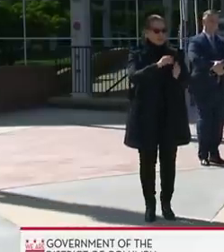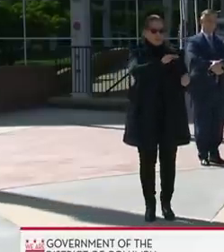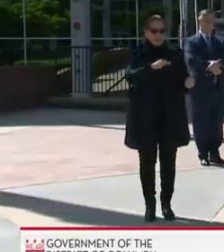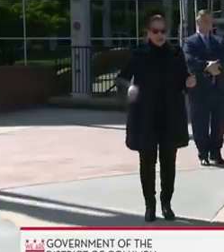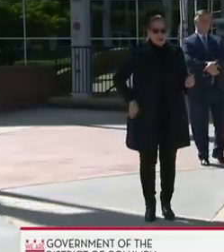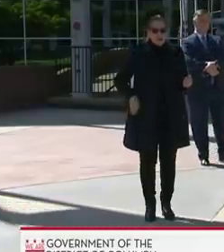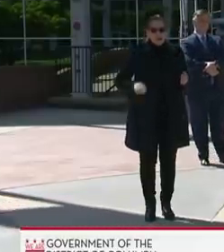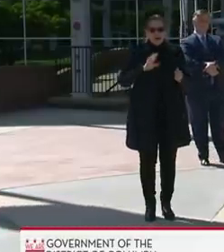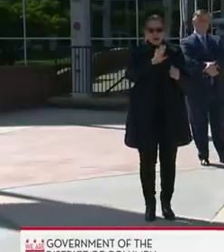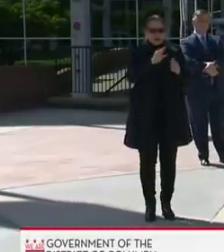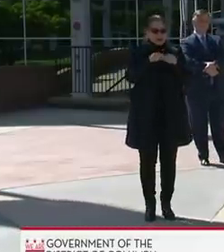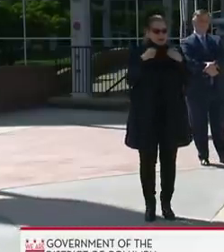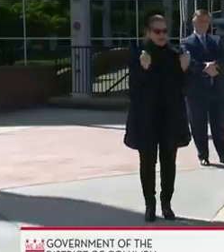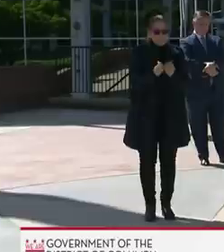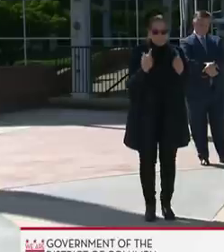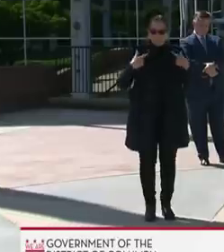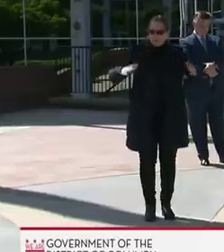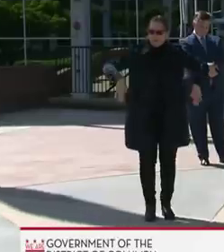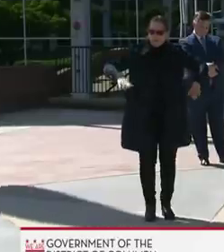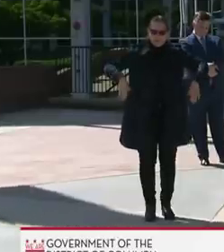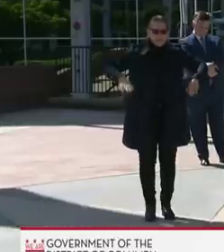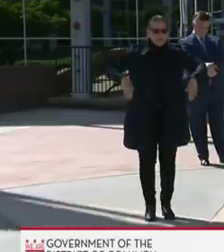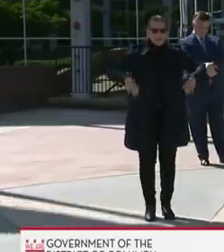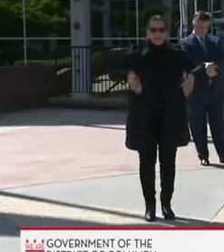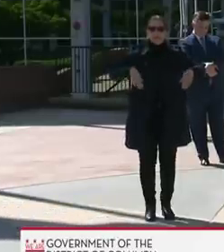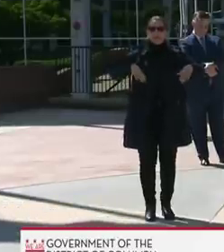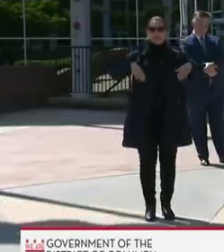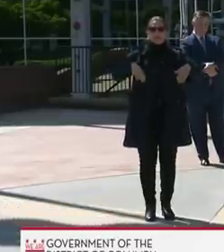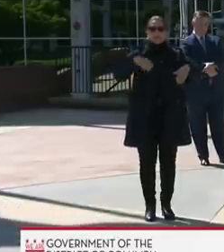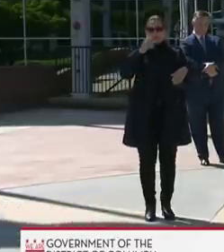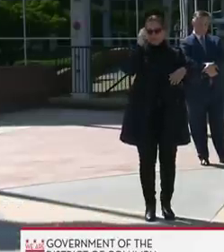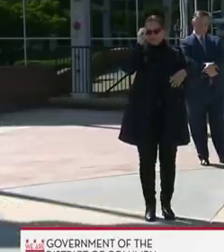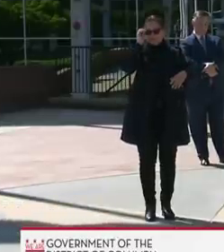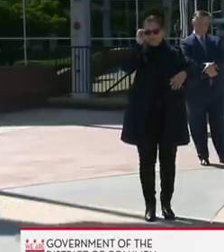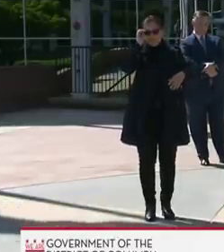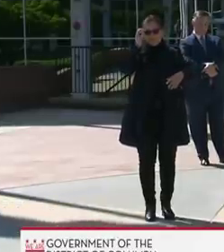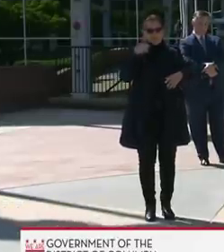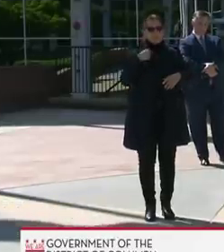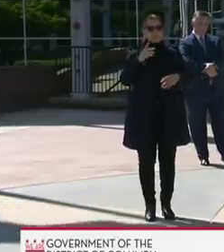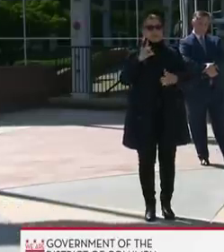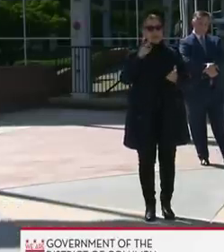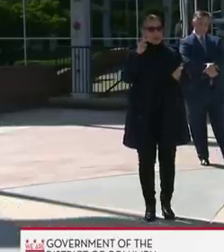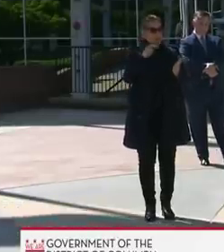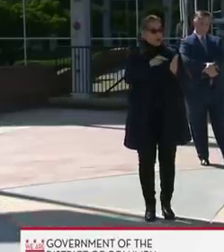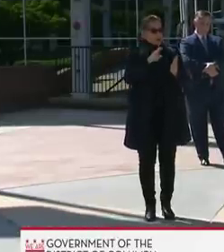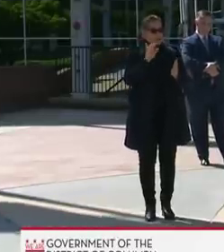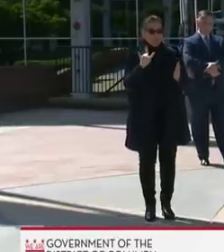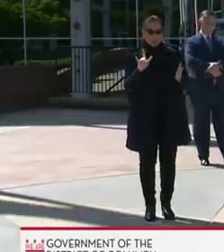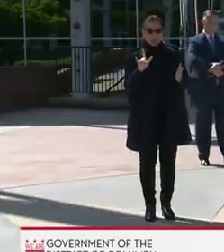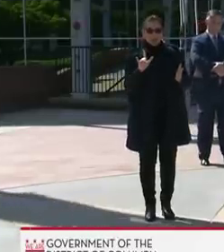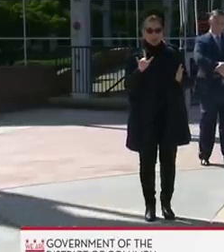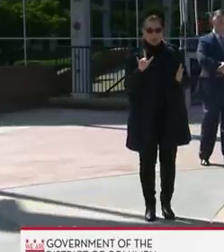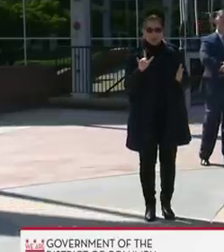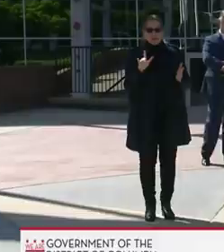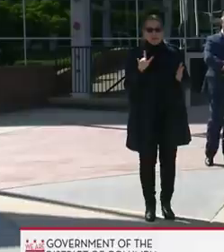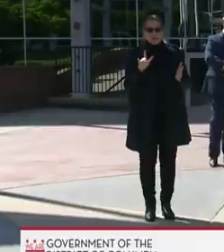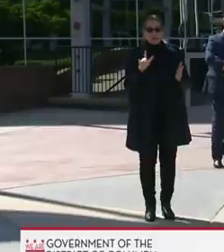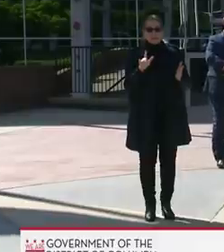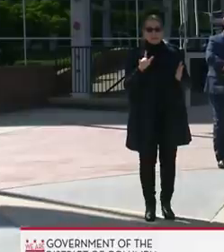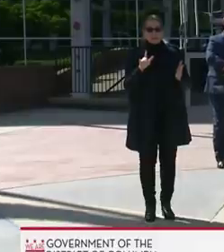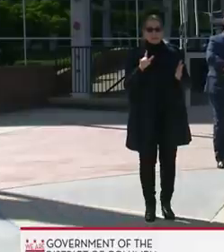folks. What we looked at was what was in the bill, which, as I said, was a parallel